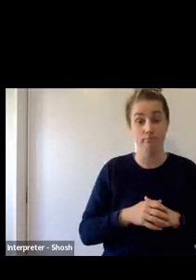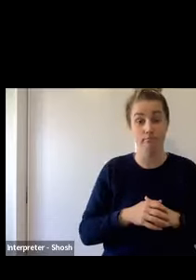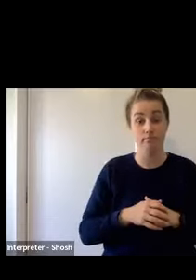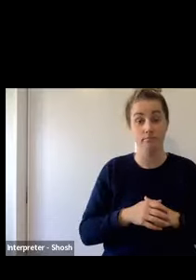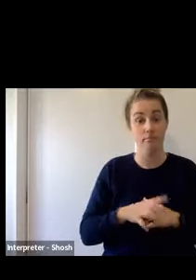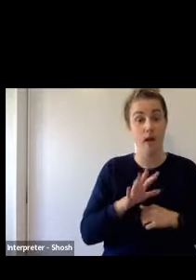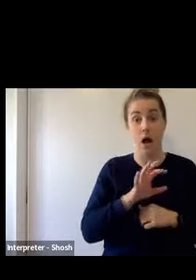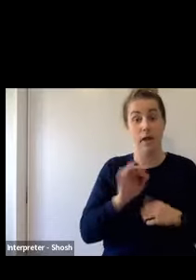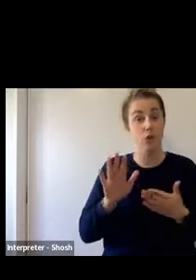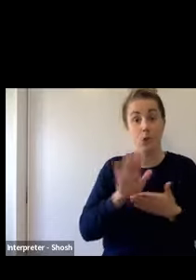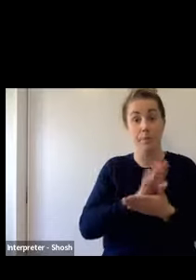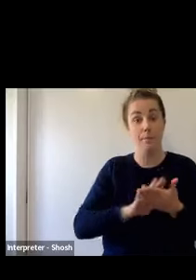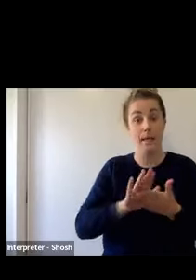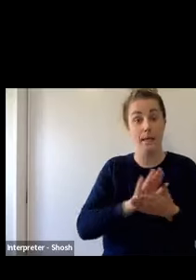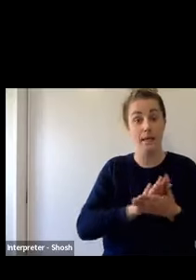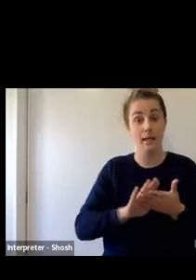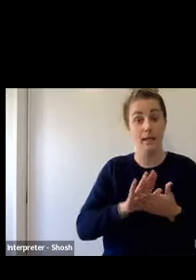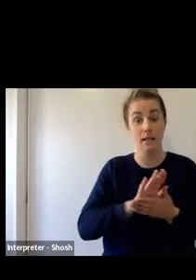mean this